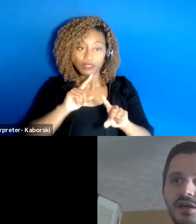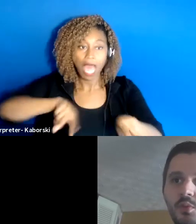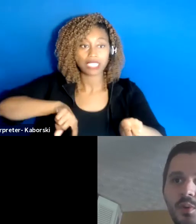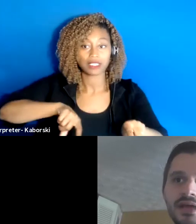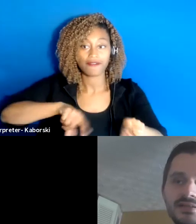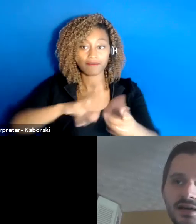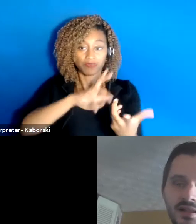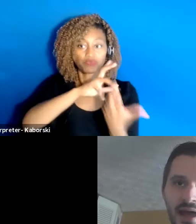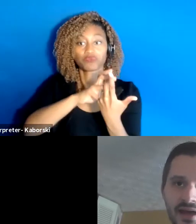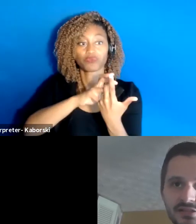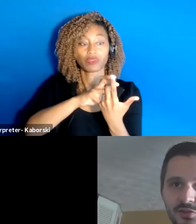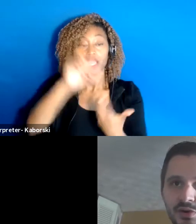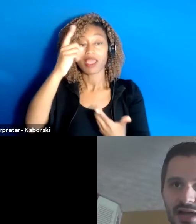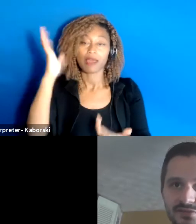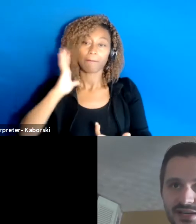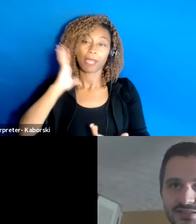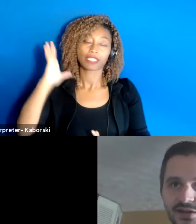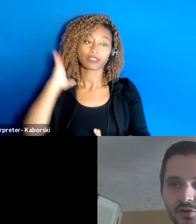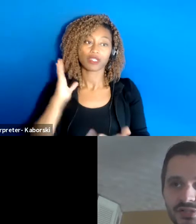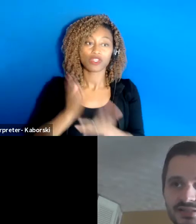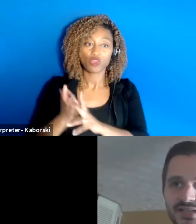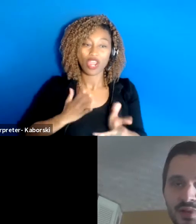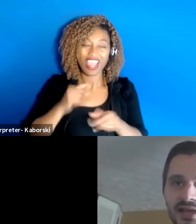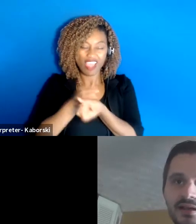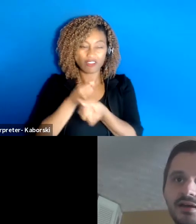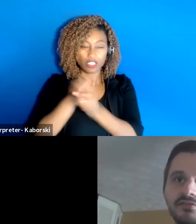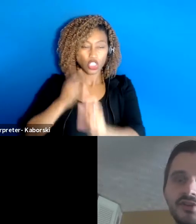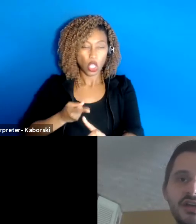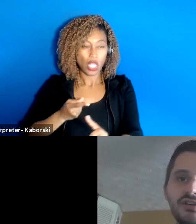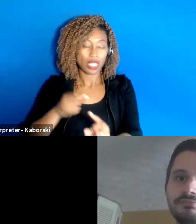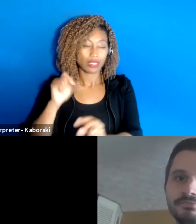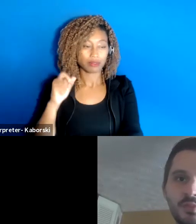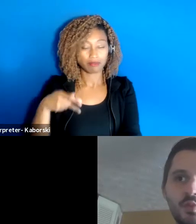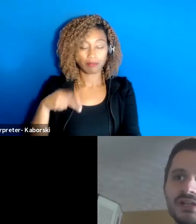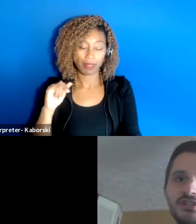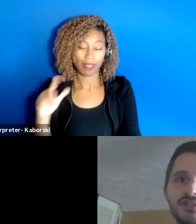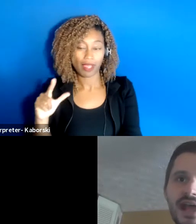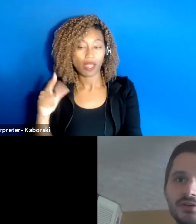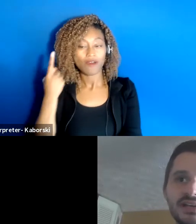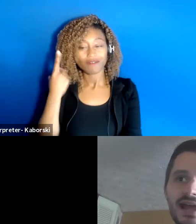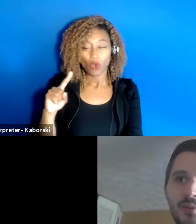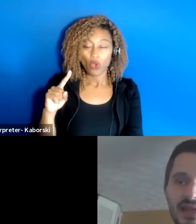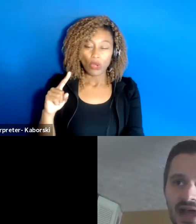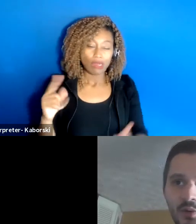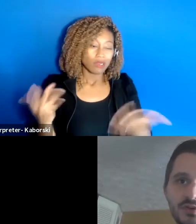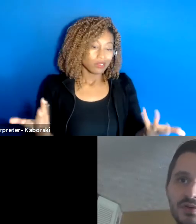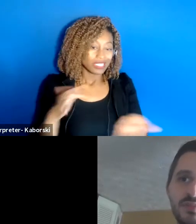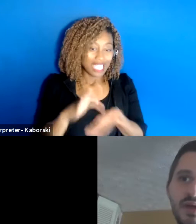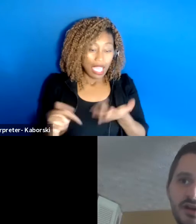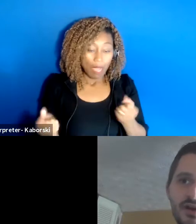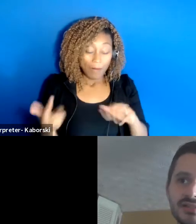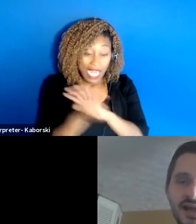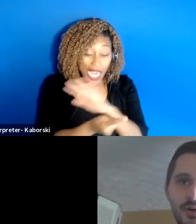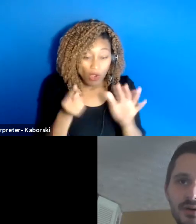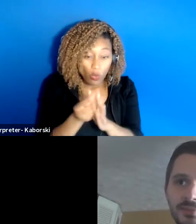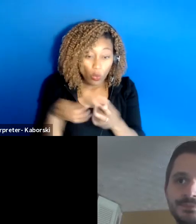of what we had done in the past through our advocacy goals in the state plan of really just counting how many hours were